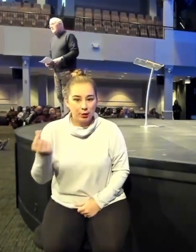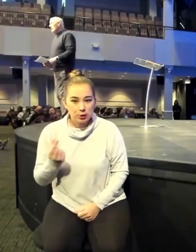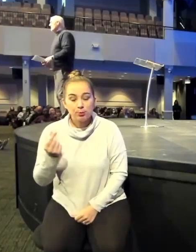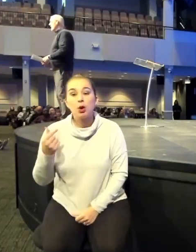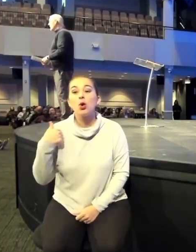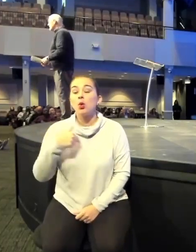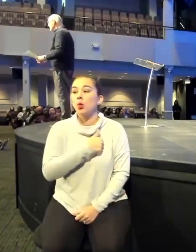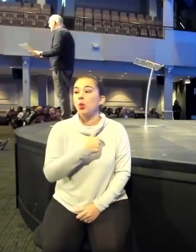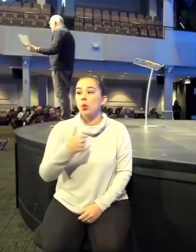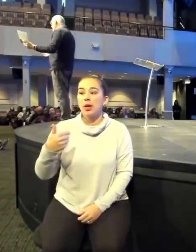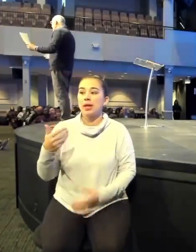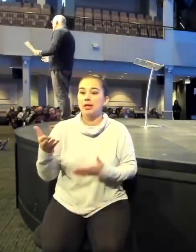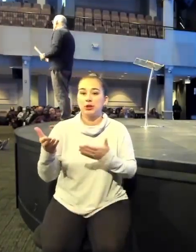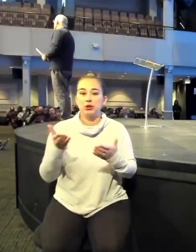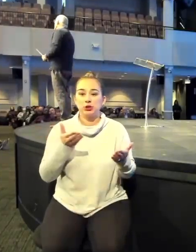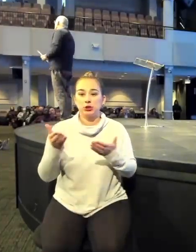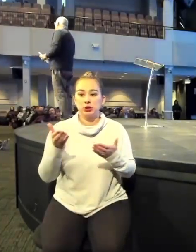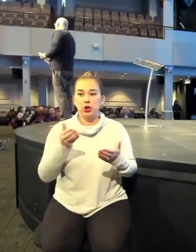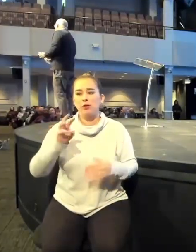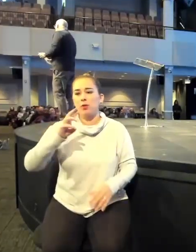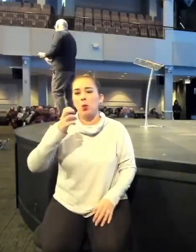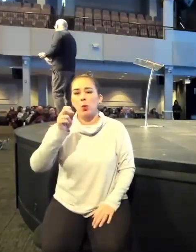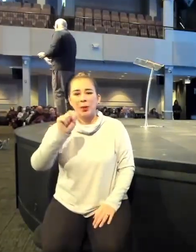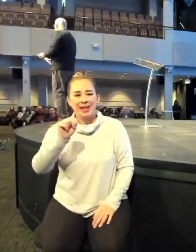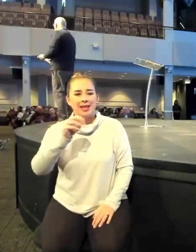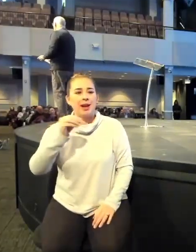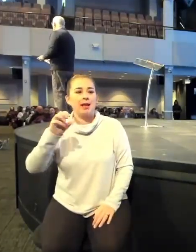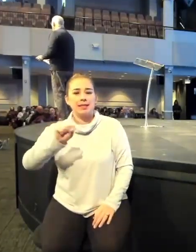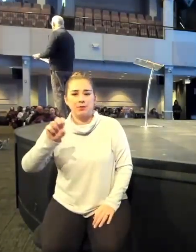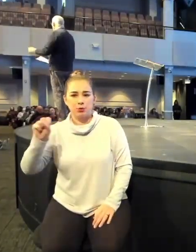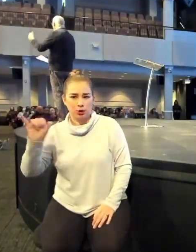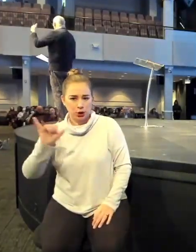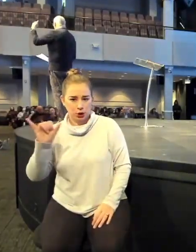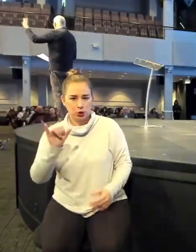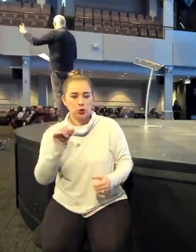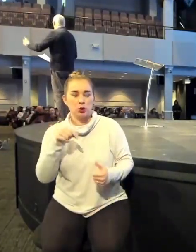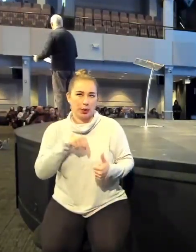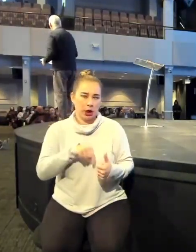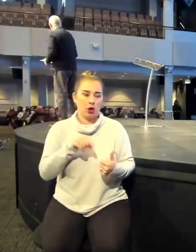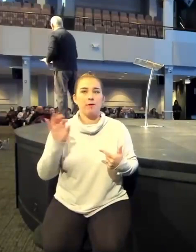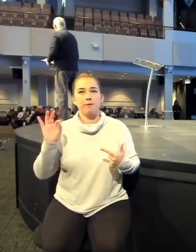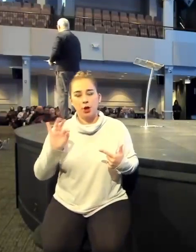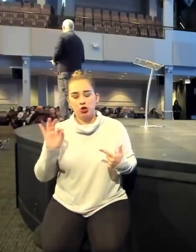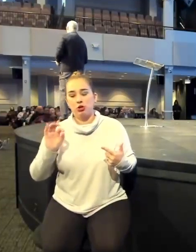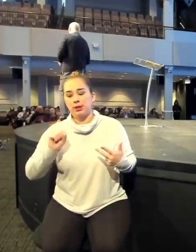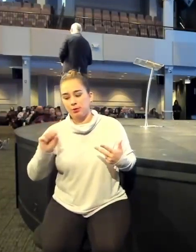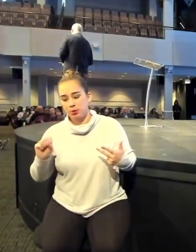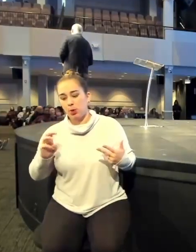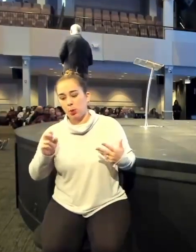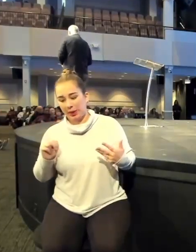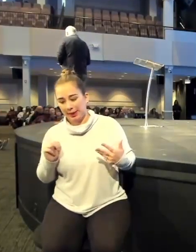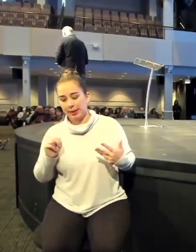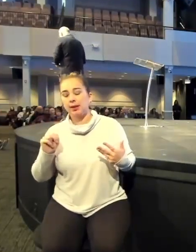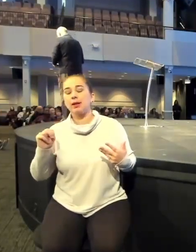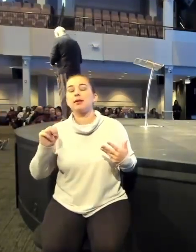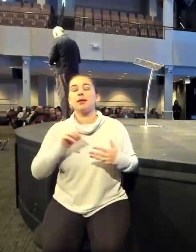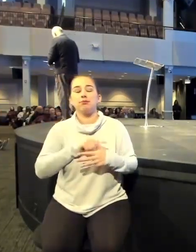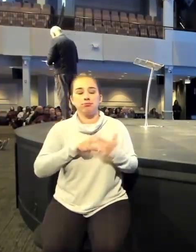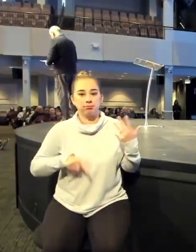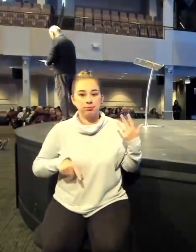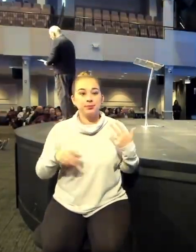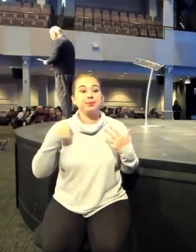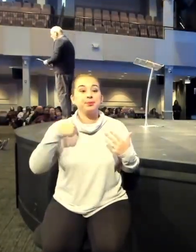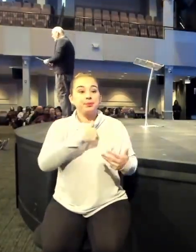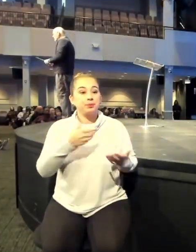We actually had we served down in Wheaton and Silver Spring area, and also in the Frederick County area at our Frederick campus as well. And